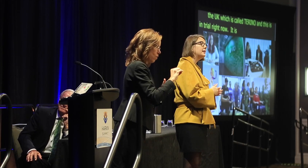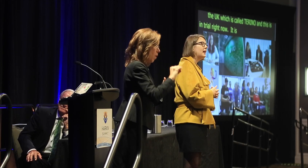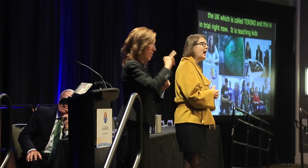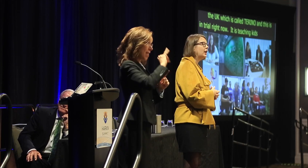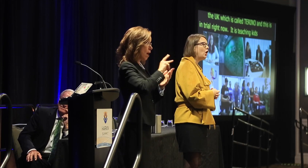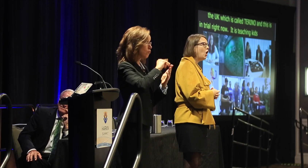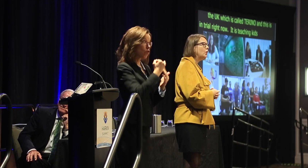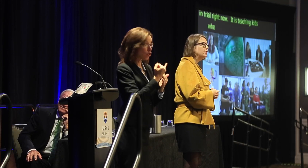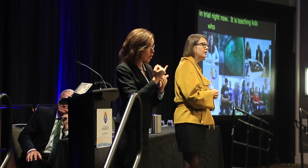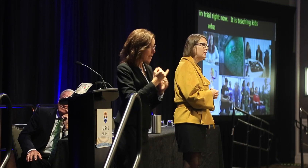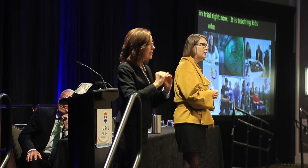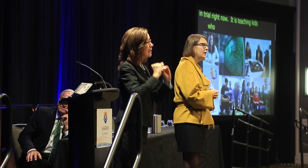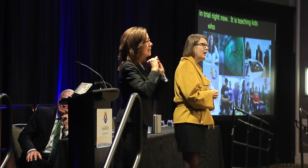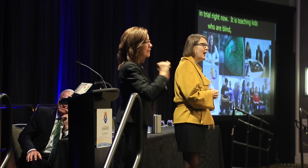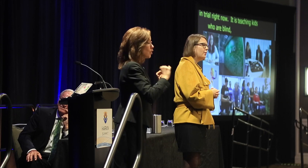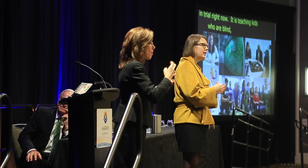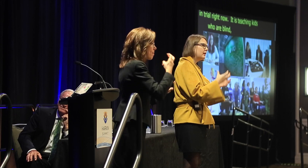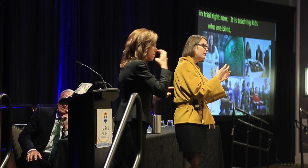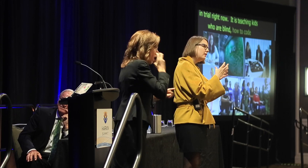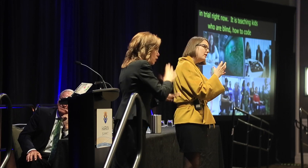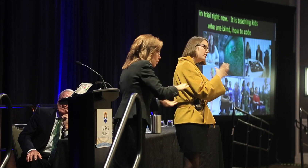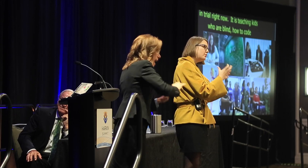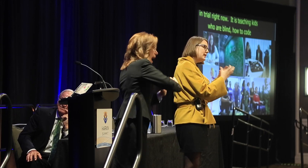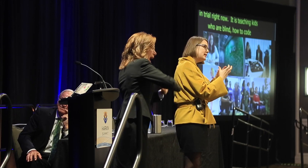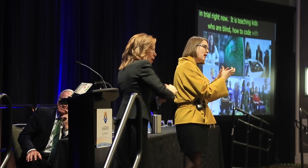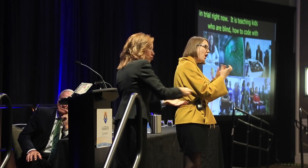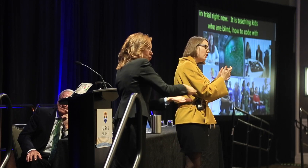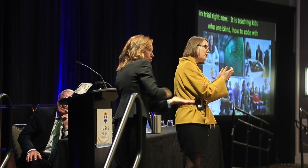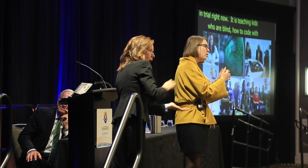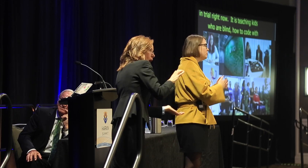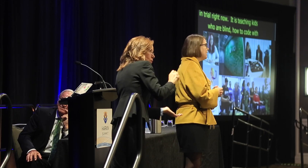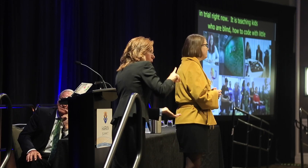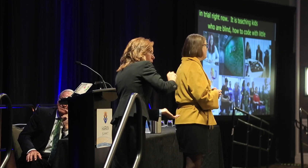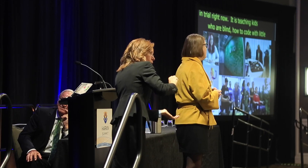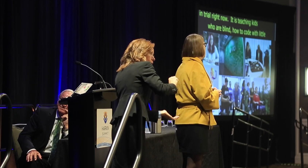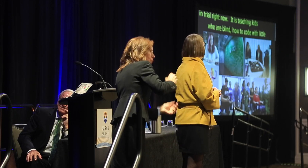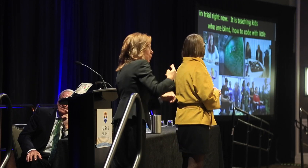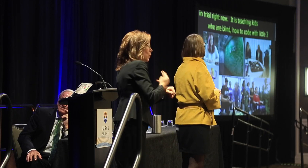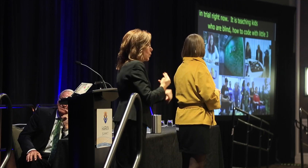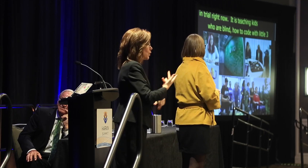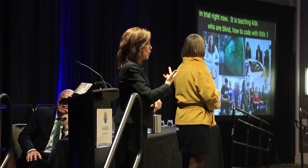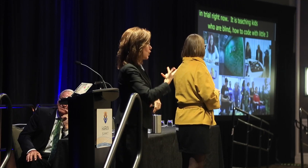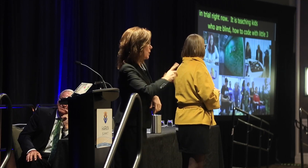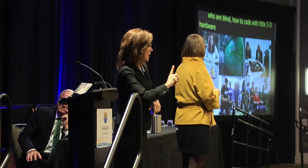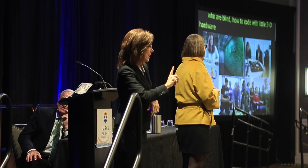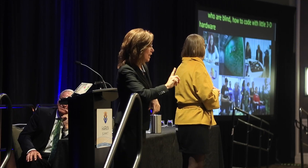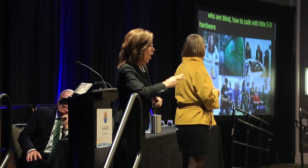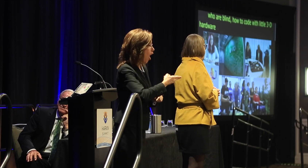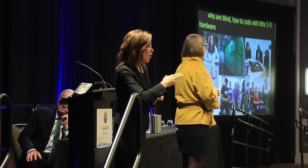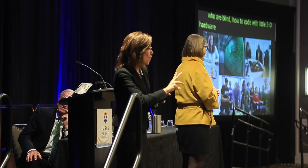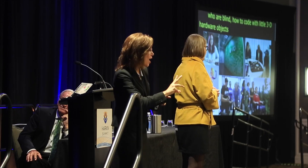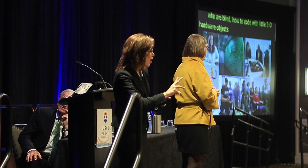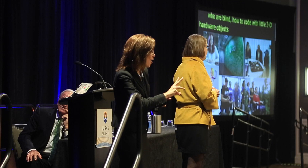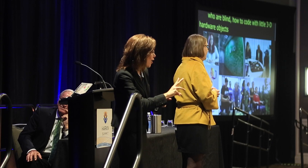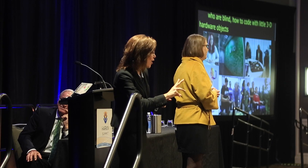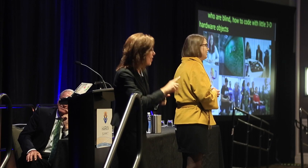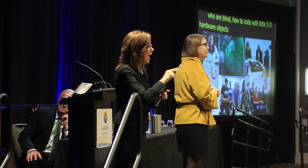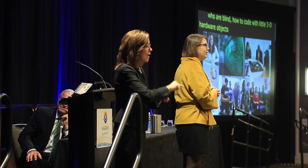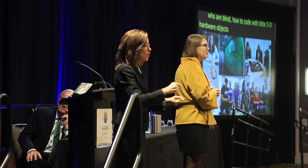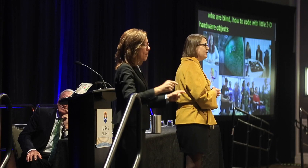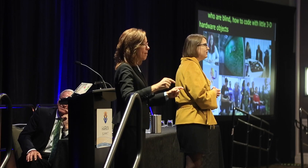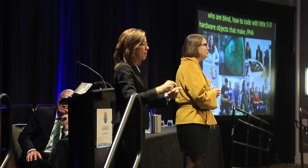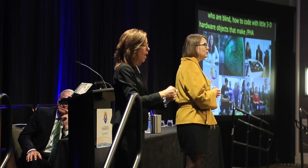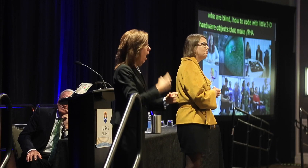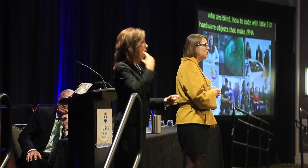are blind how to code with little 3D hardware objects that make music when you plug them up together.